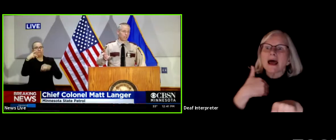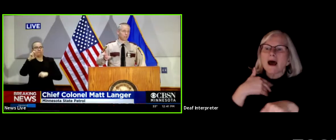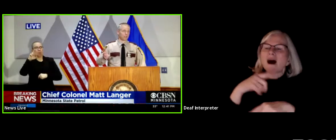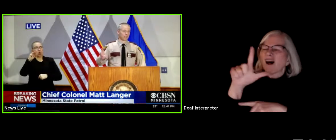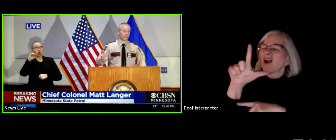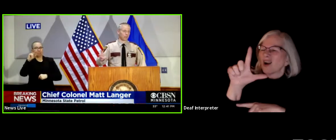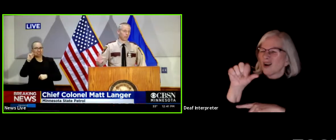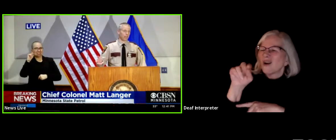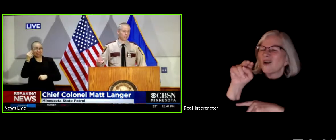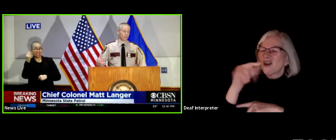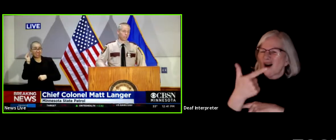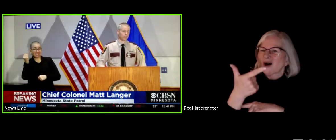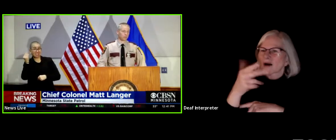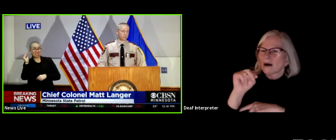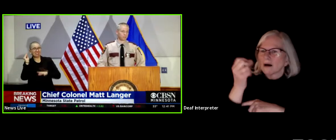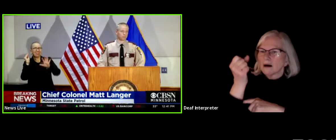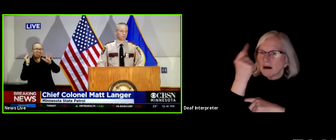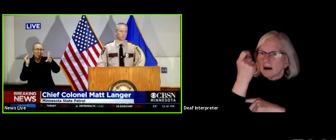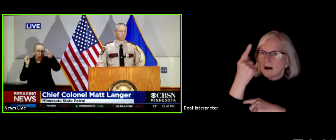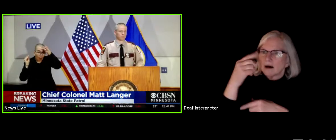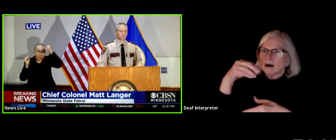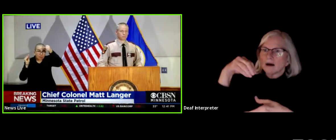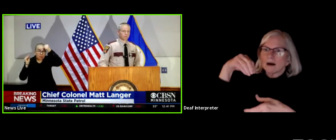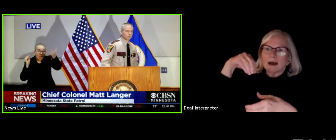common sense. That's how the law reads.